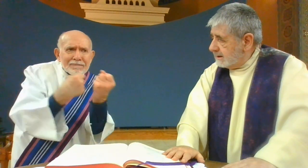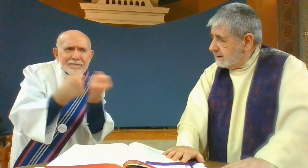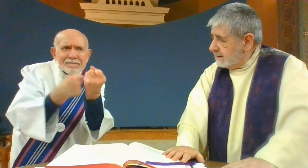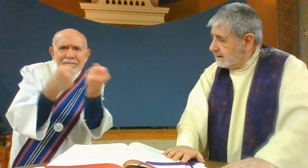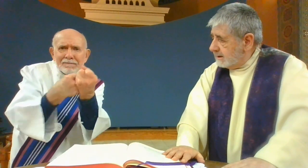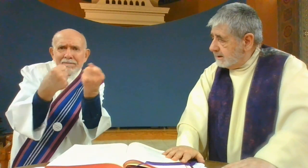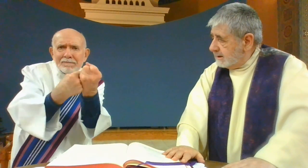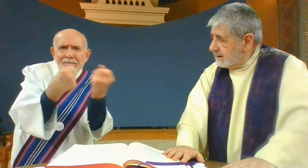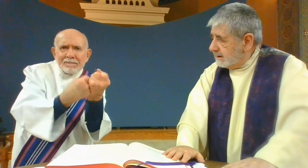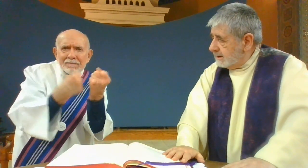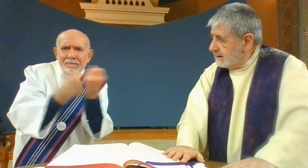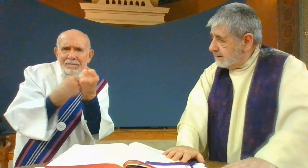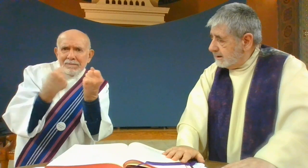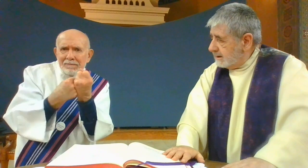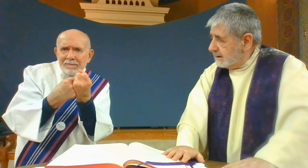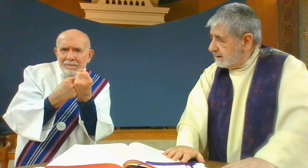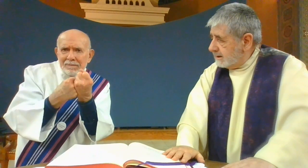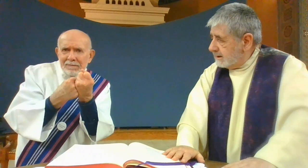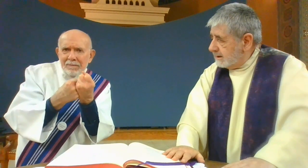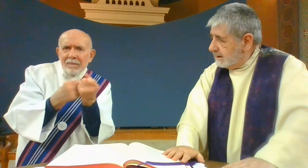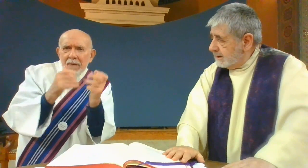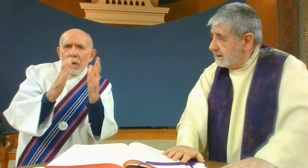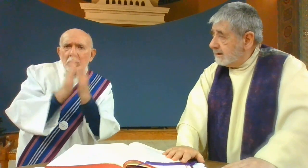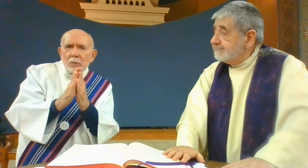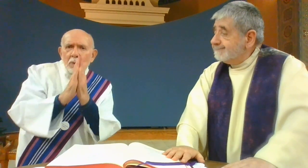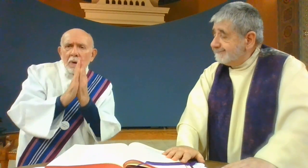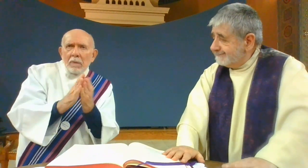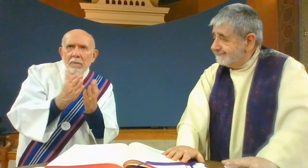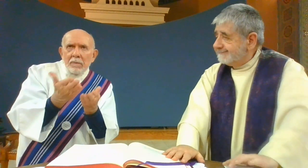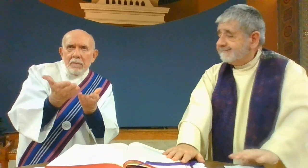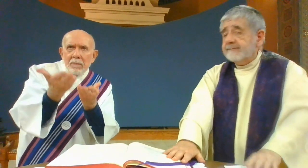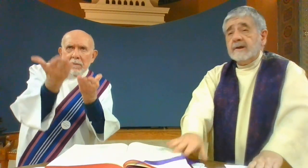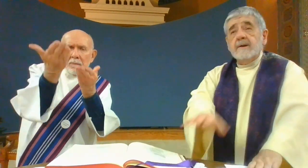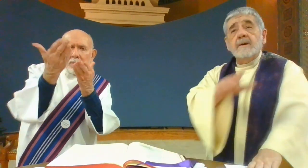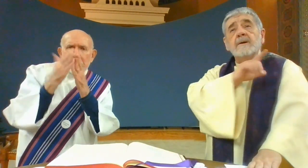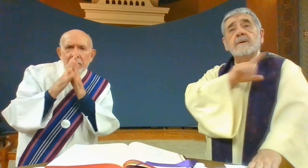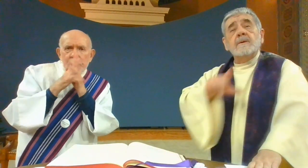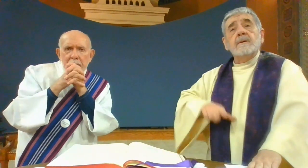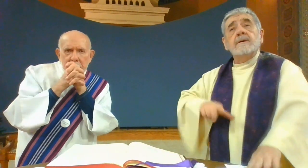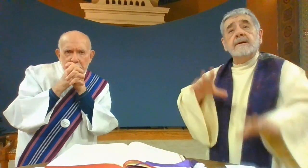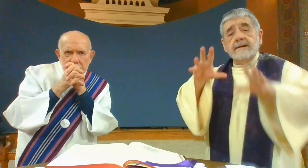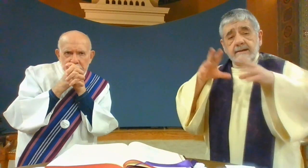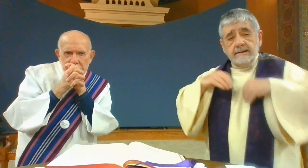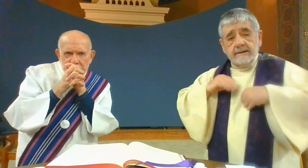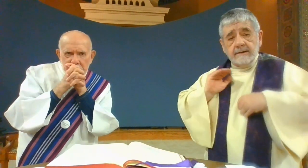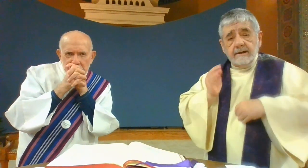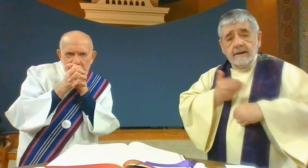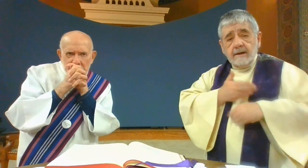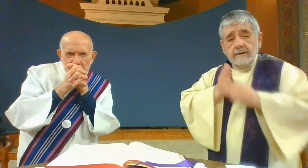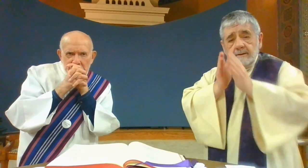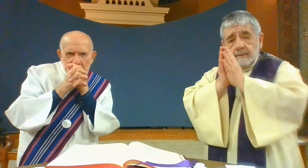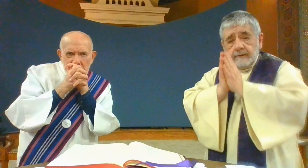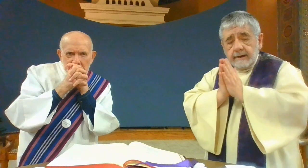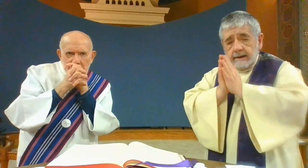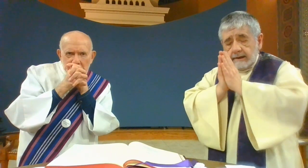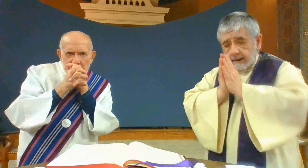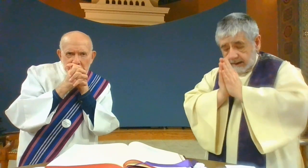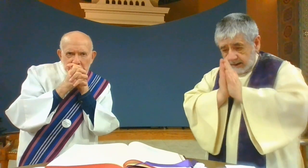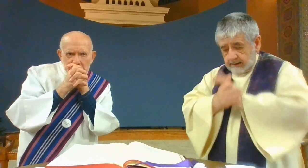As He works to the people that support us, we pray to the Lord. Lord, receive our prayers.